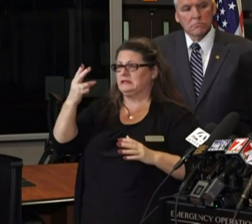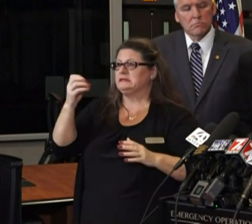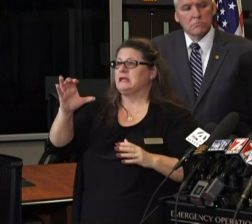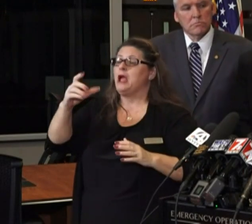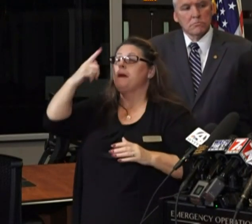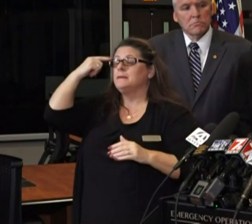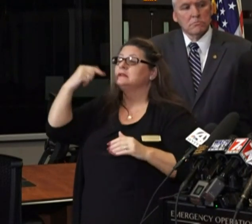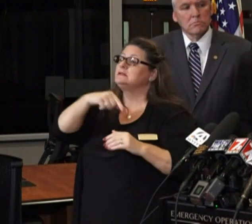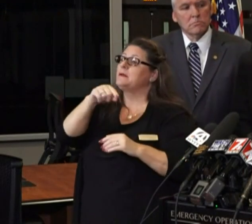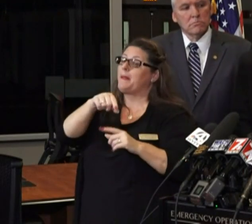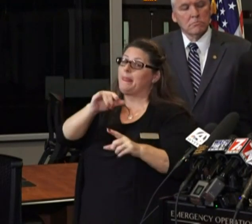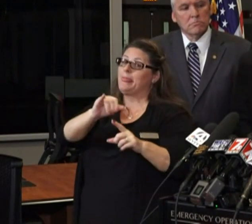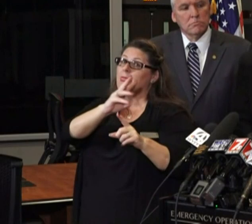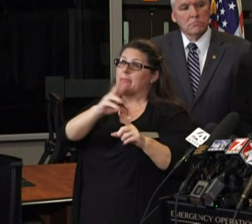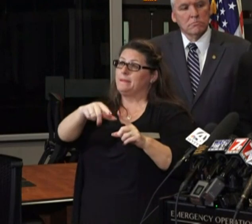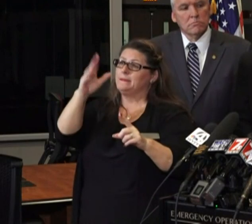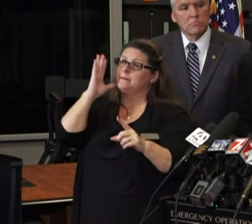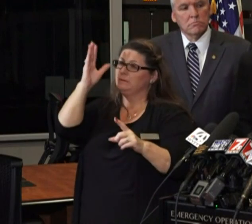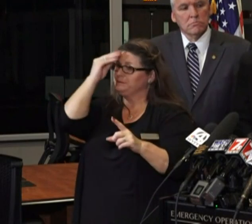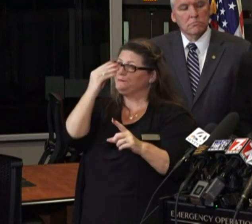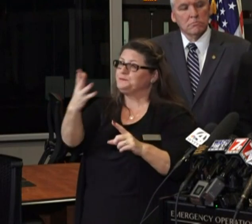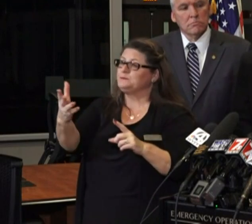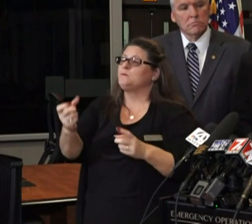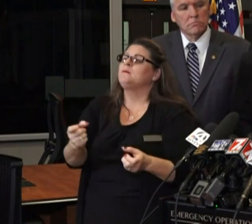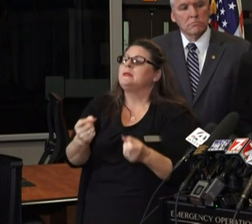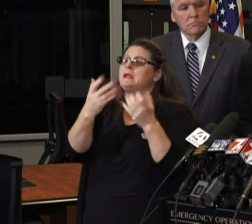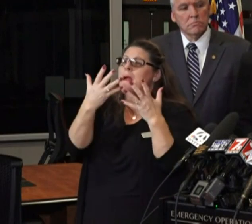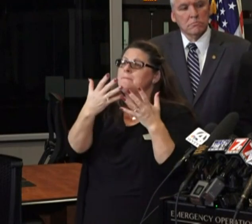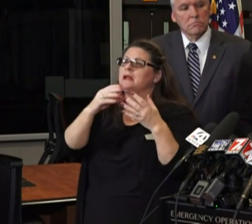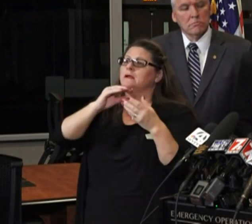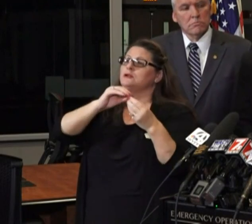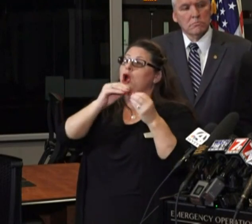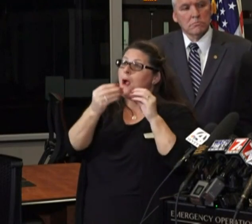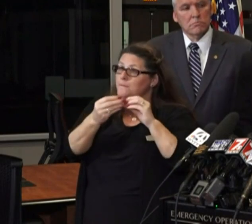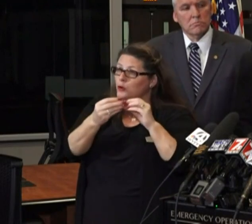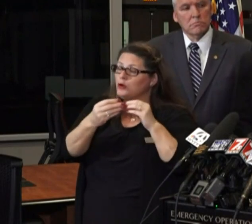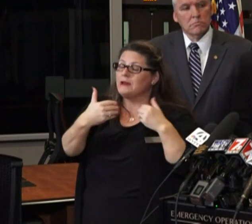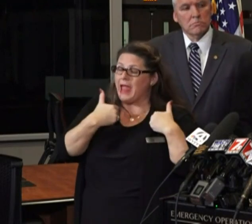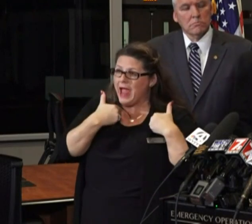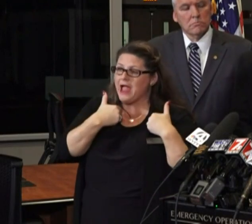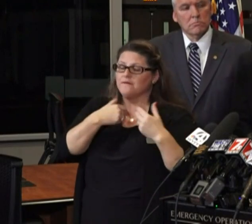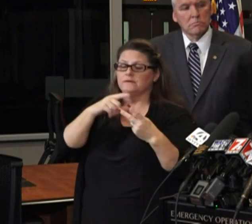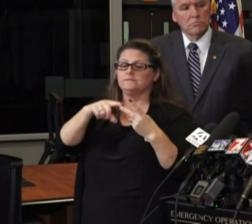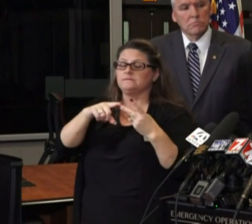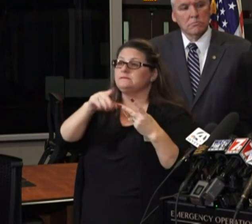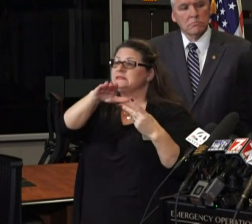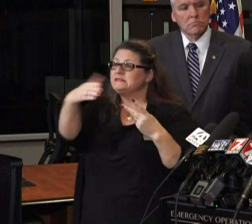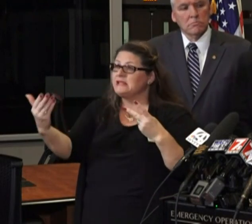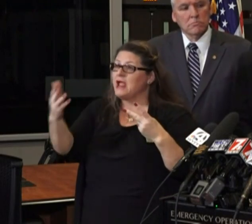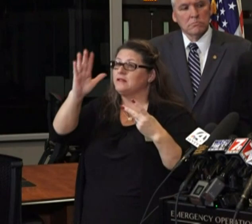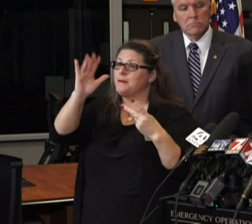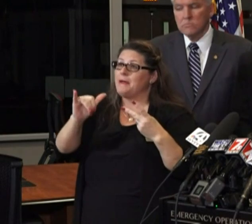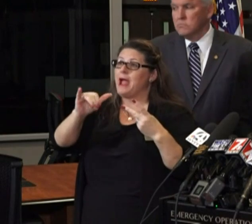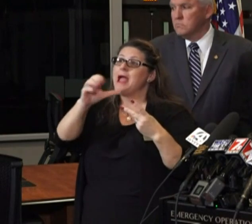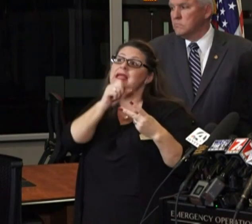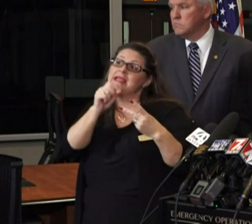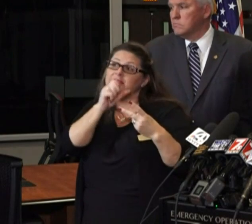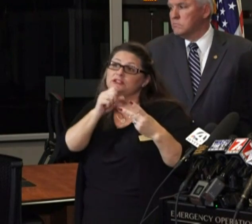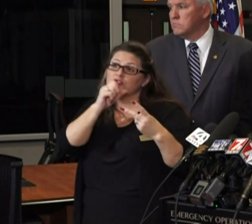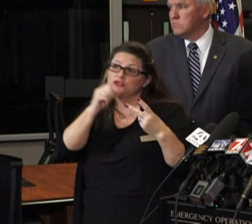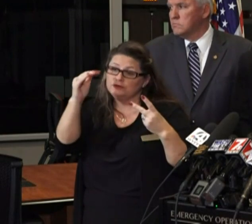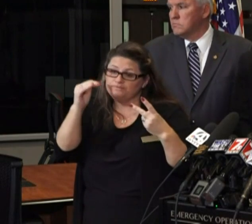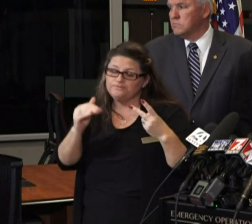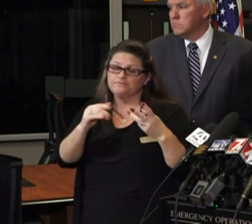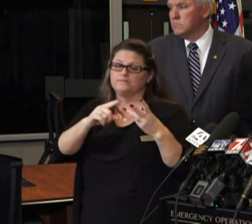number of flu cases by region and the number of deaths, by age group. So there's a wealth of information, and to get all